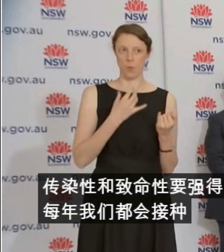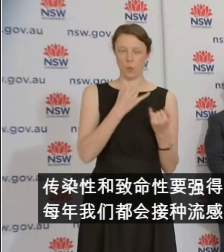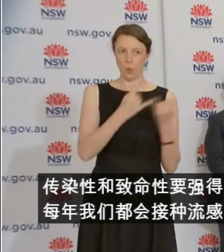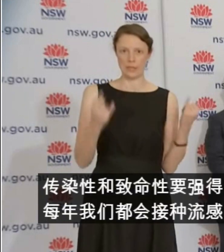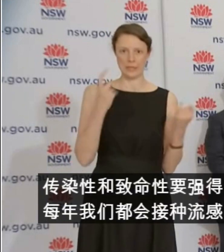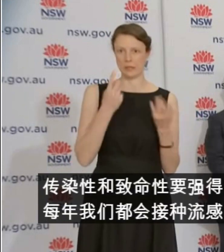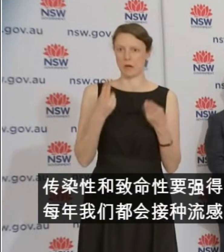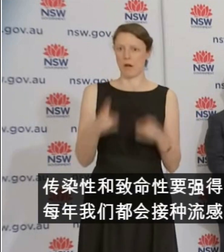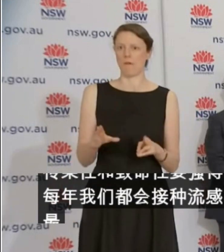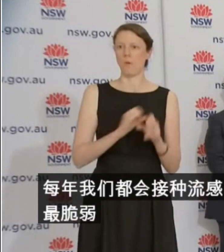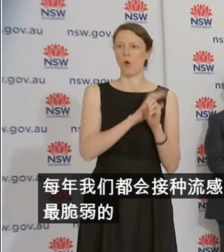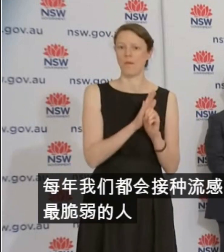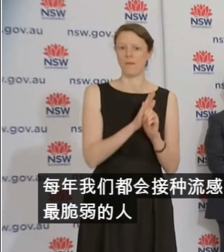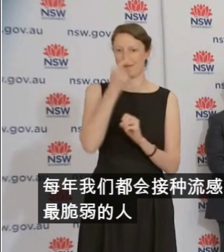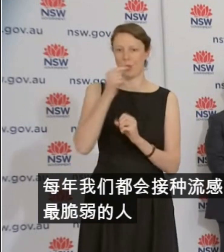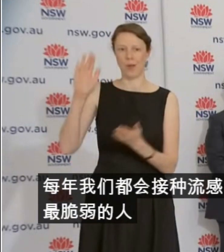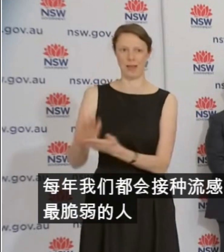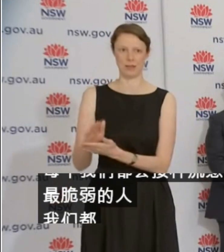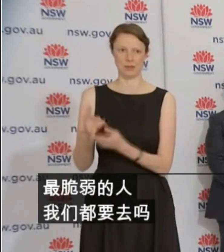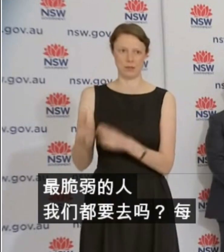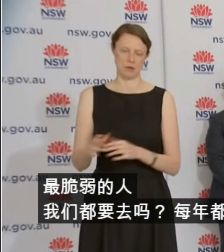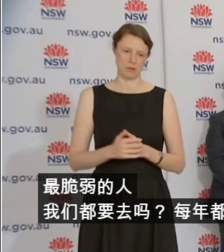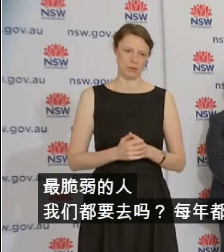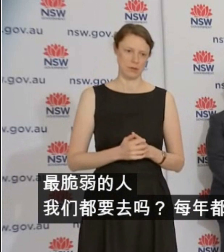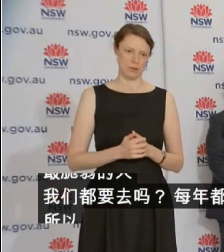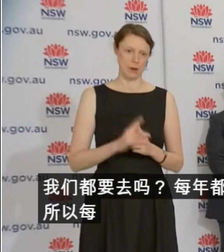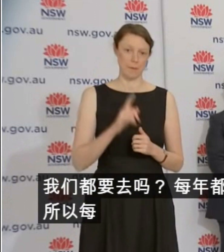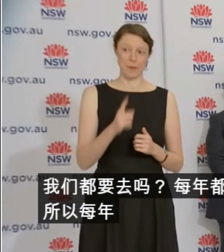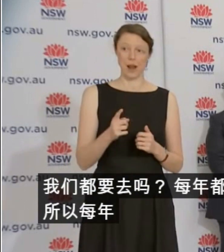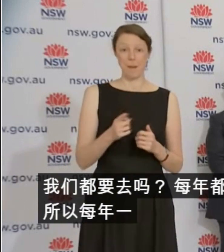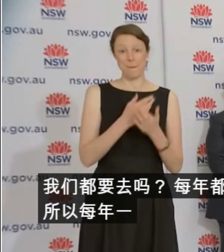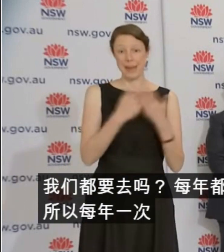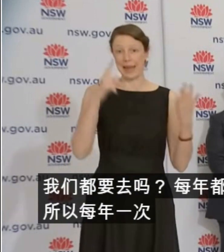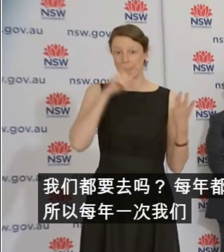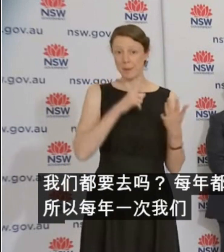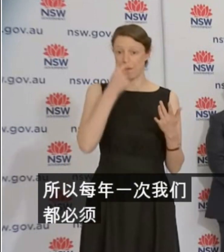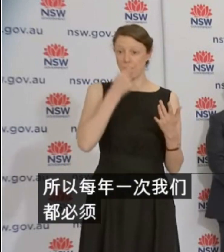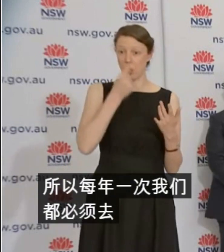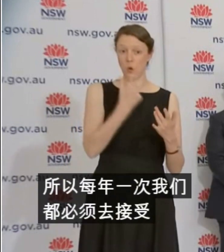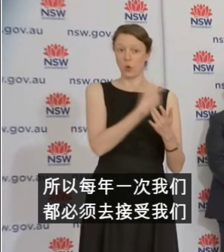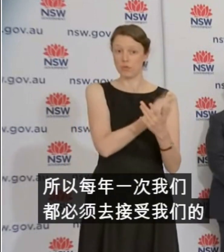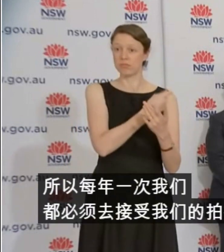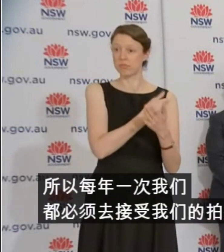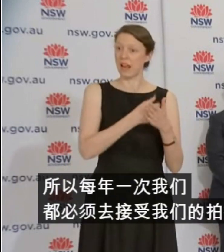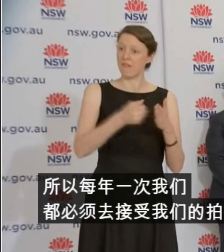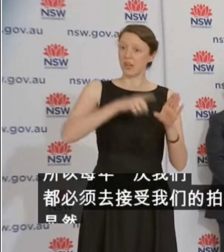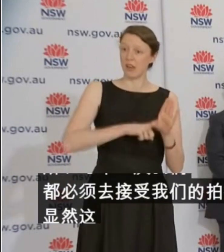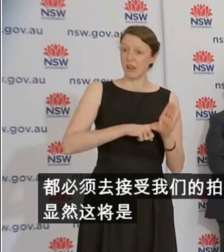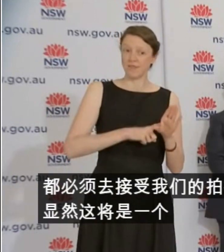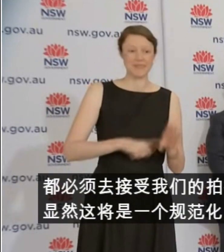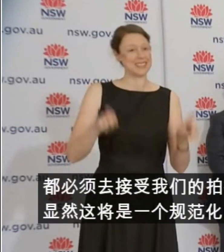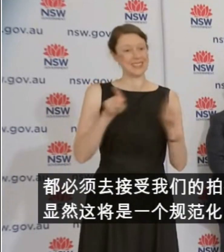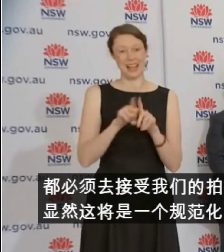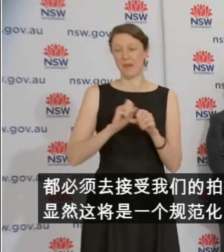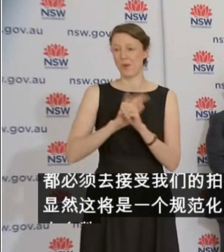flu shot, or those most vulnerable do. We're going to have to do that every year. So once a year we're all going to have to go and get our shot, but obviously